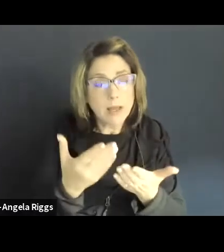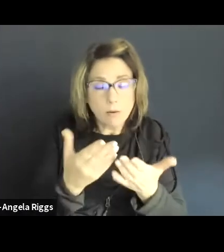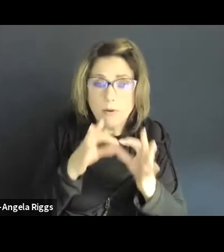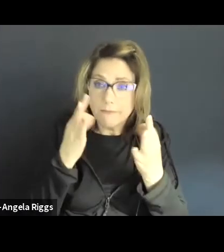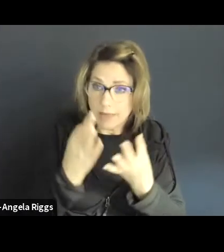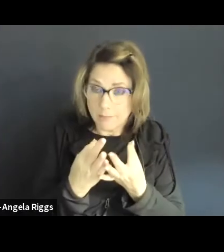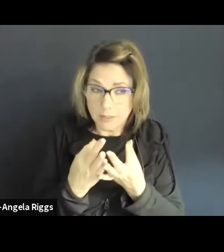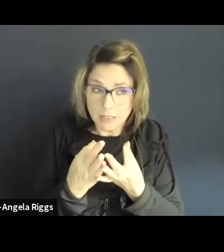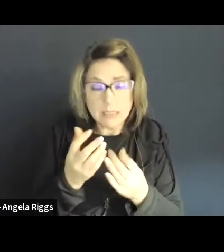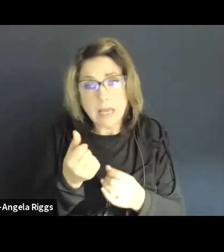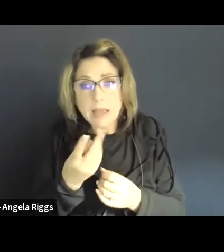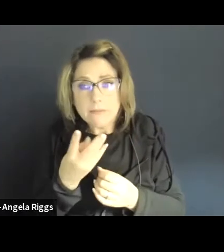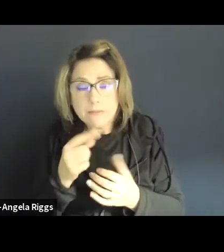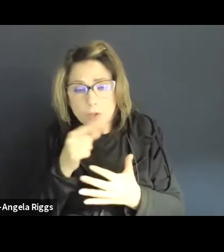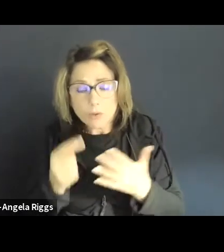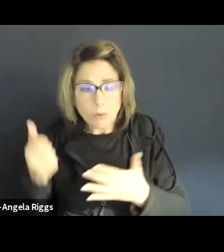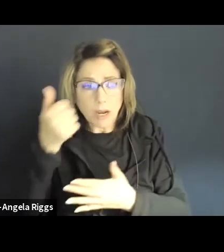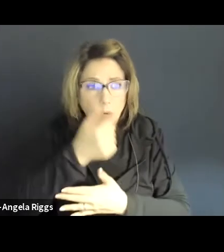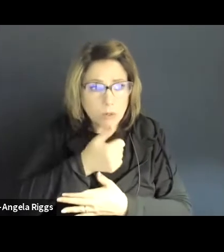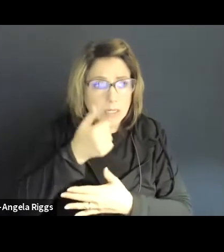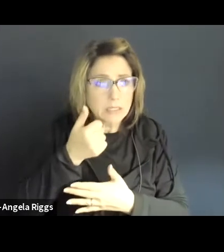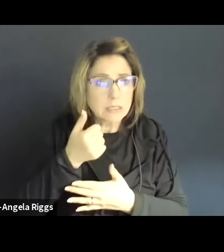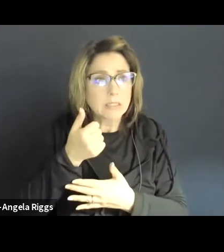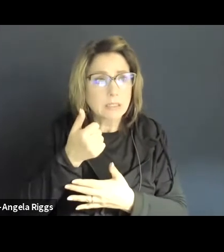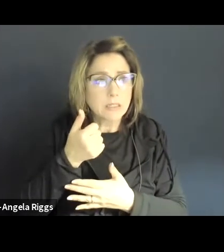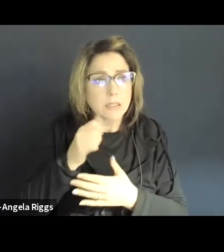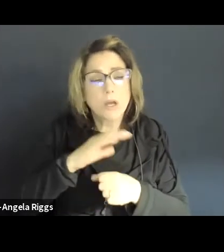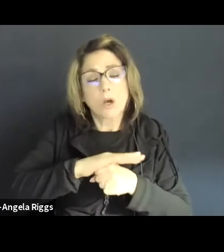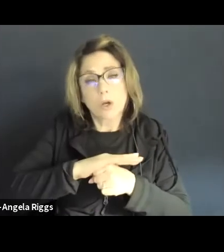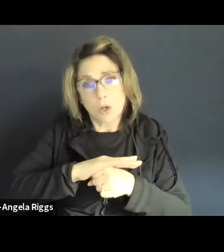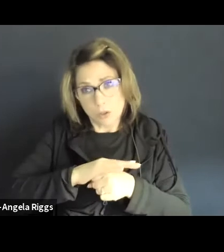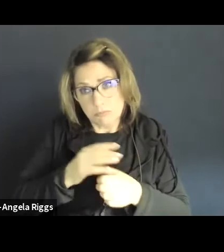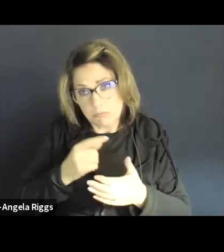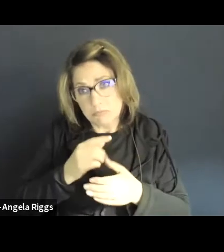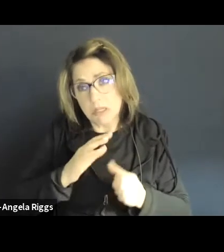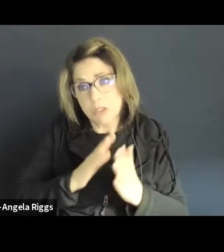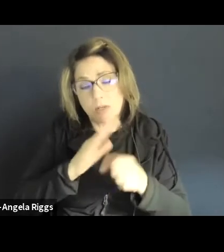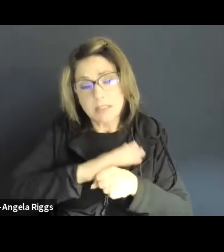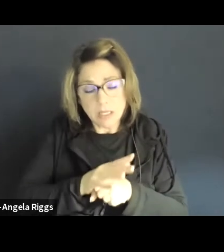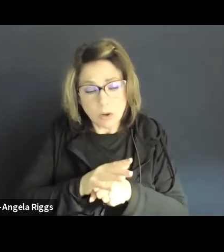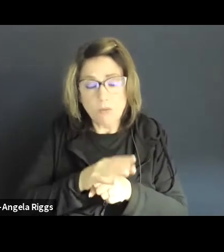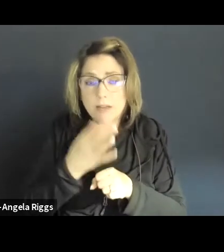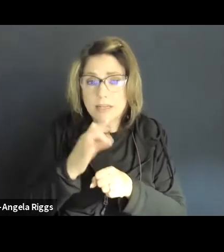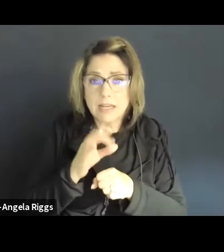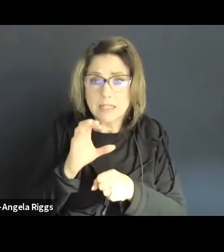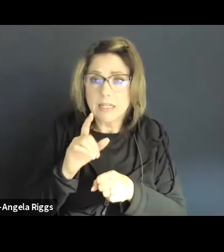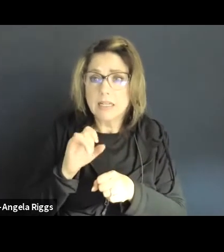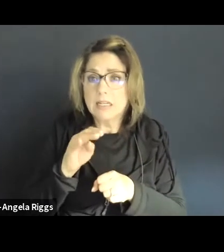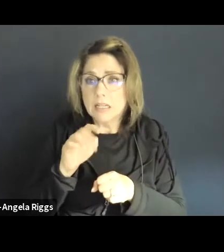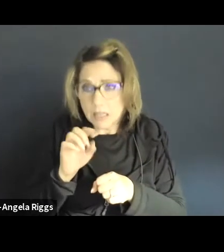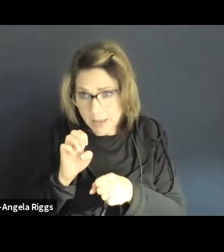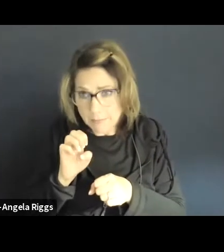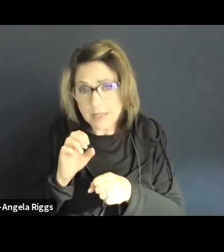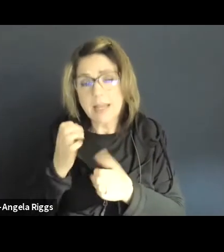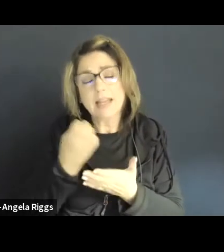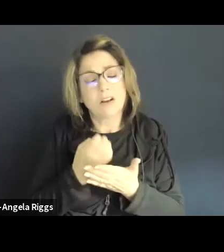families. A few of these priorities include addressing COVID-19, the climate, and the economy. I